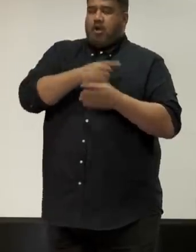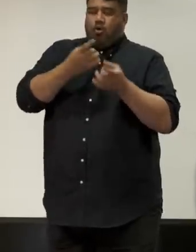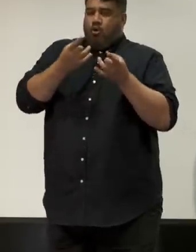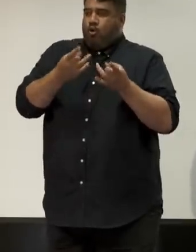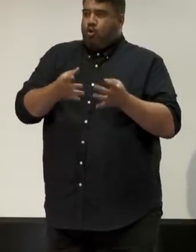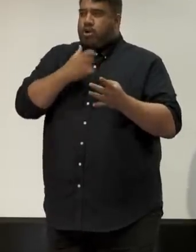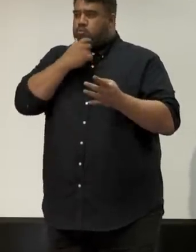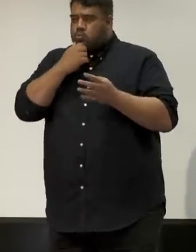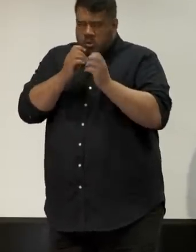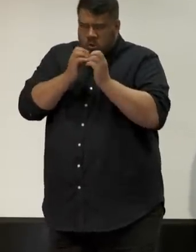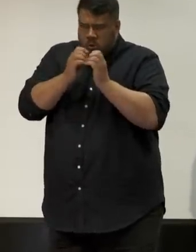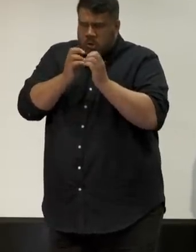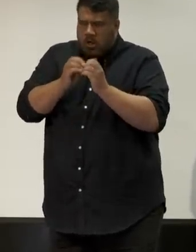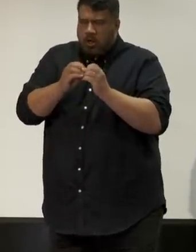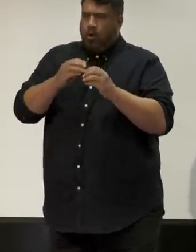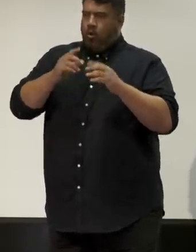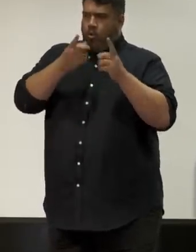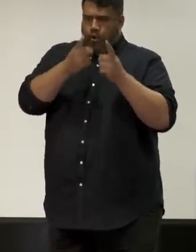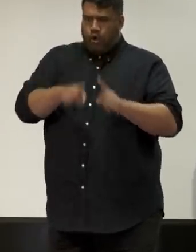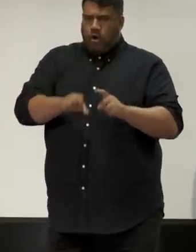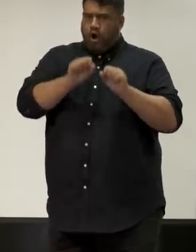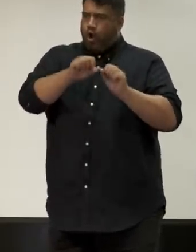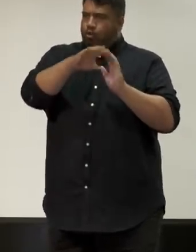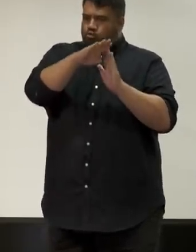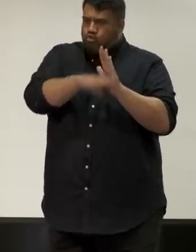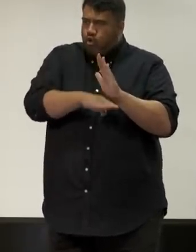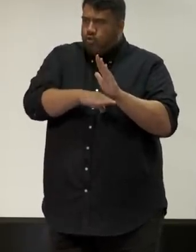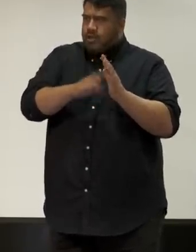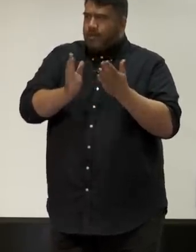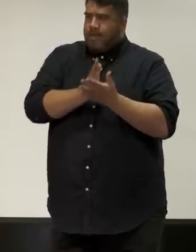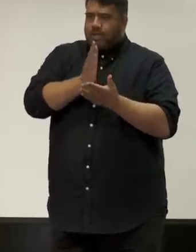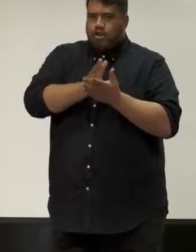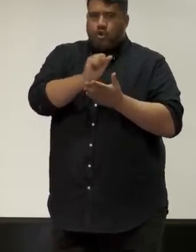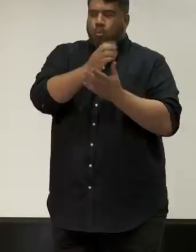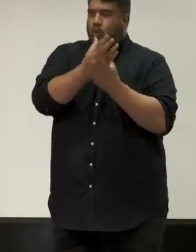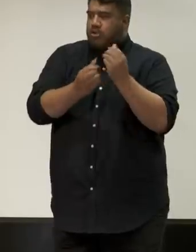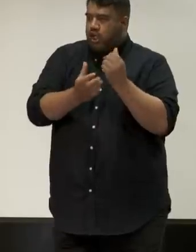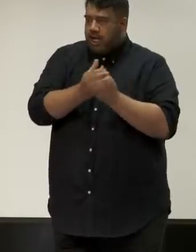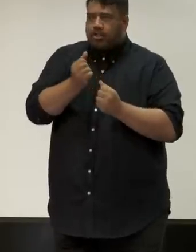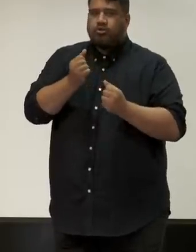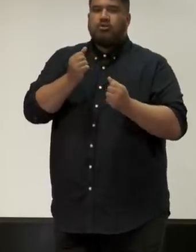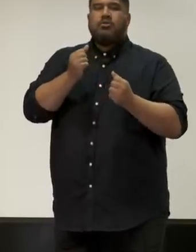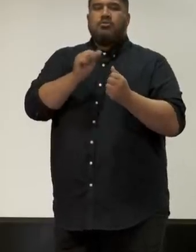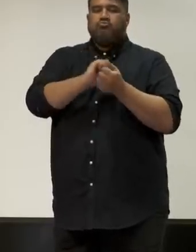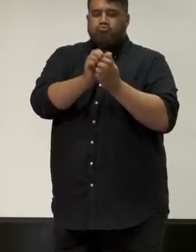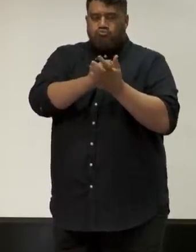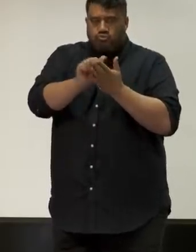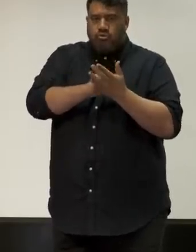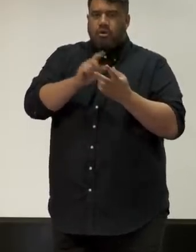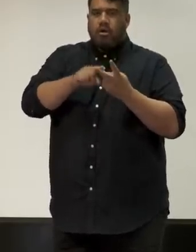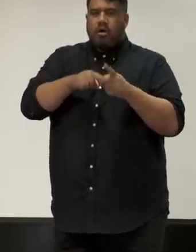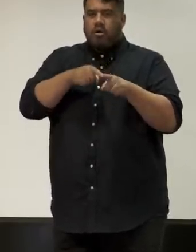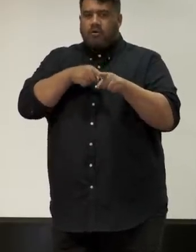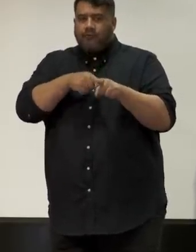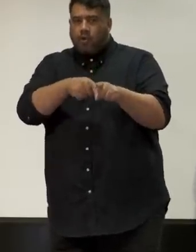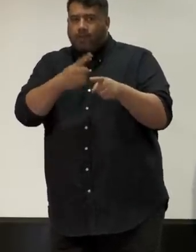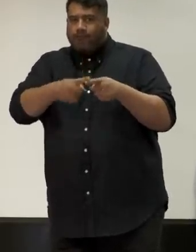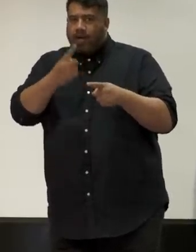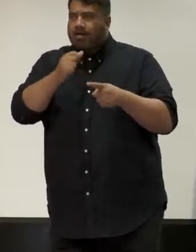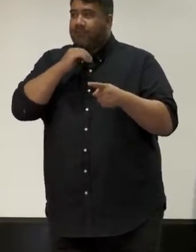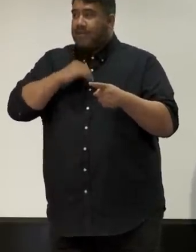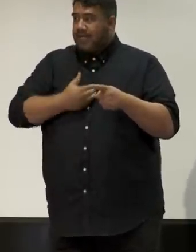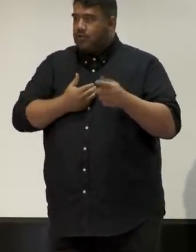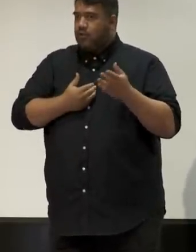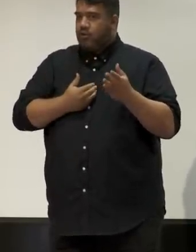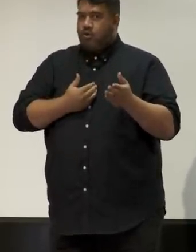working on their own protocols to make sure that they were improving hygiene practice, improving their ability to contact trace if they needed to, which is why